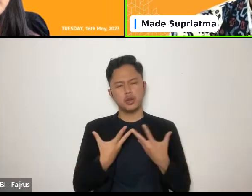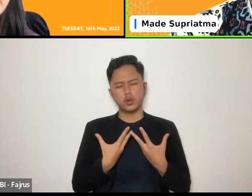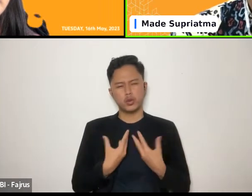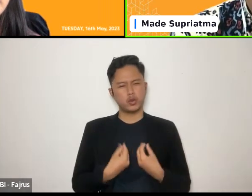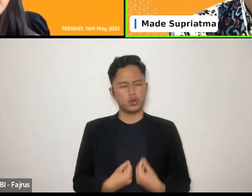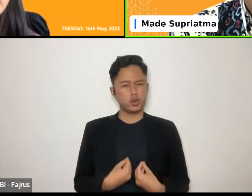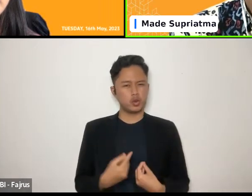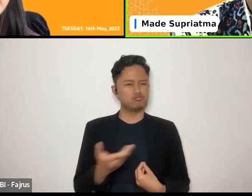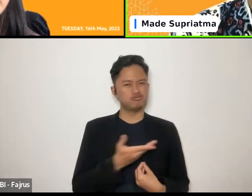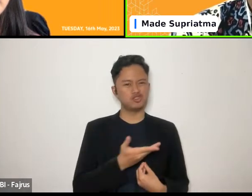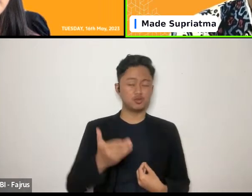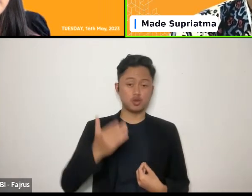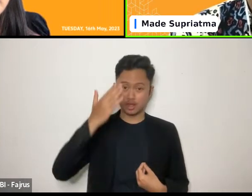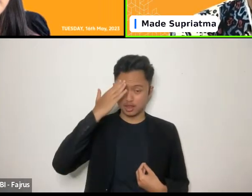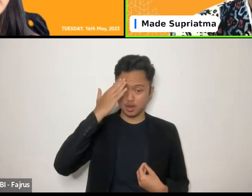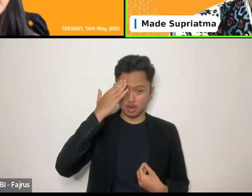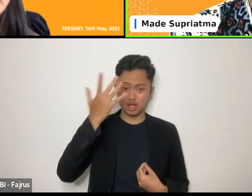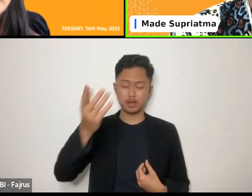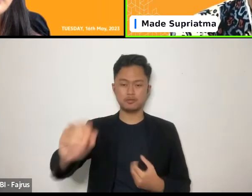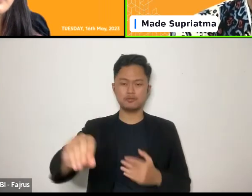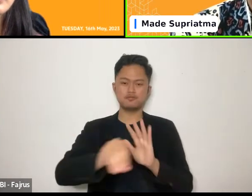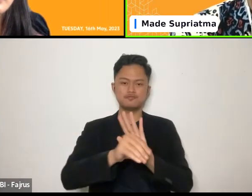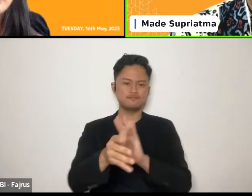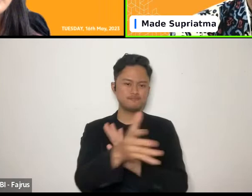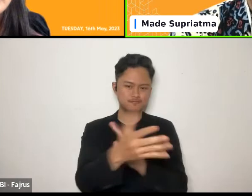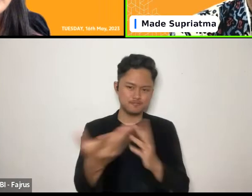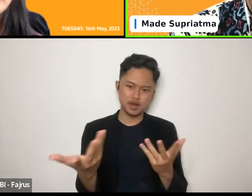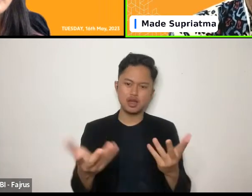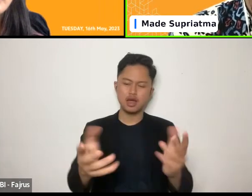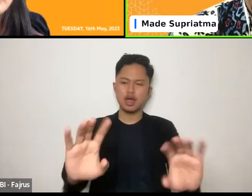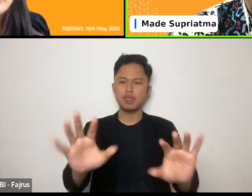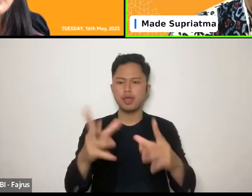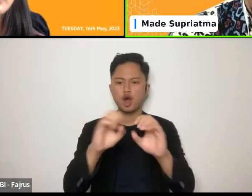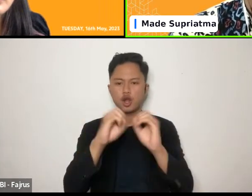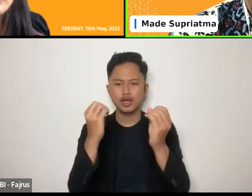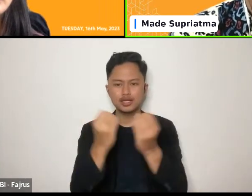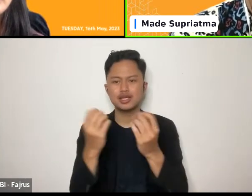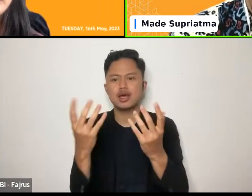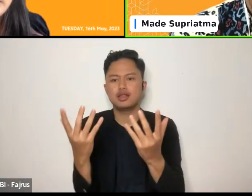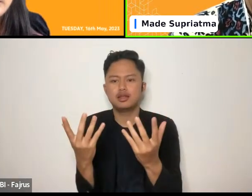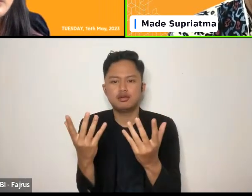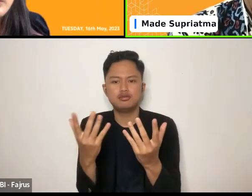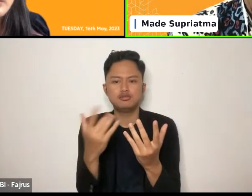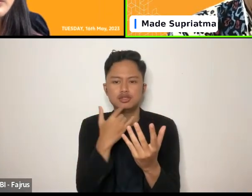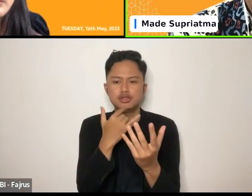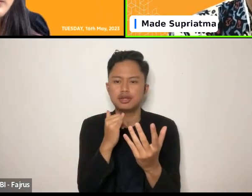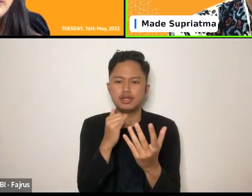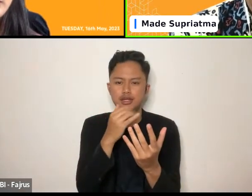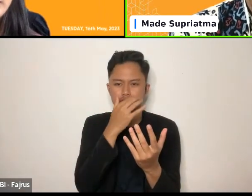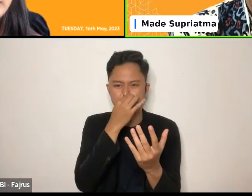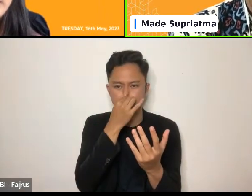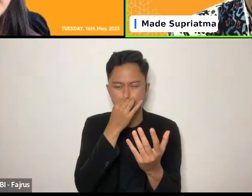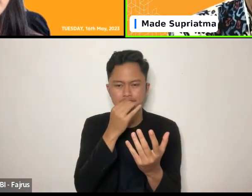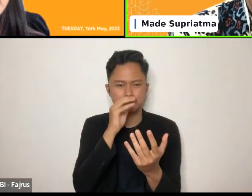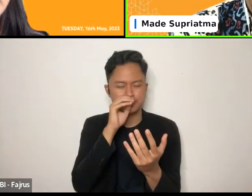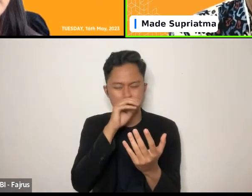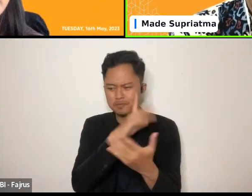everybody knows in West Papua that these organizations and then becomes what is that?